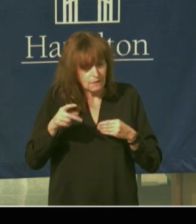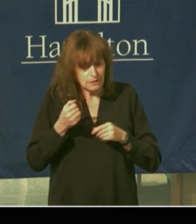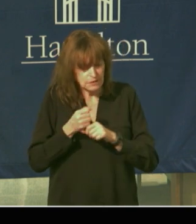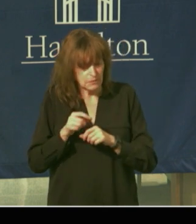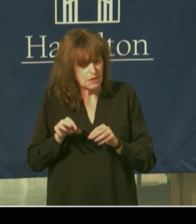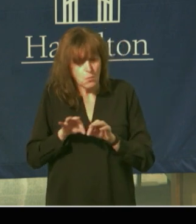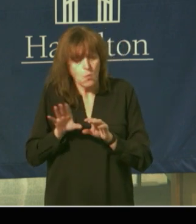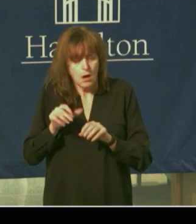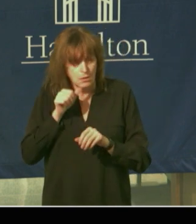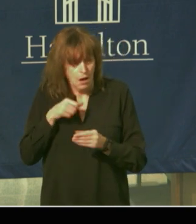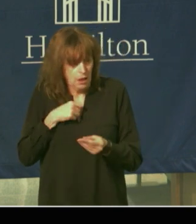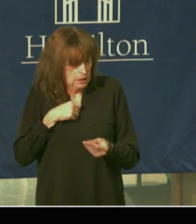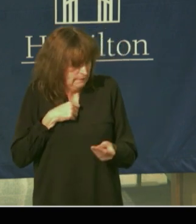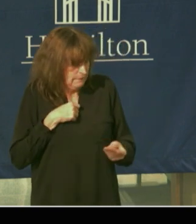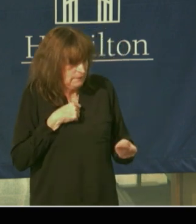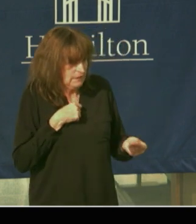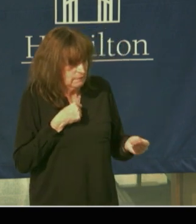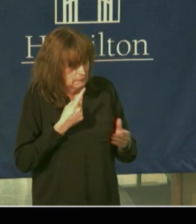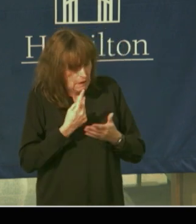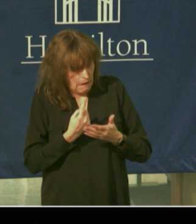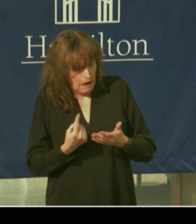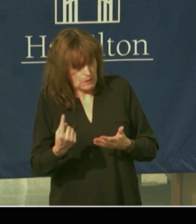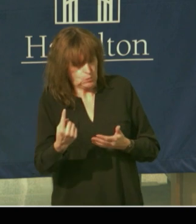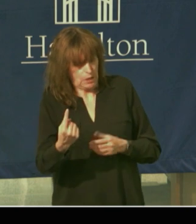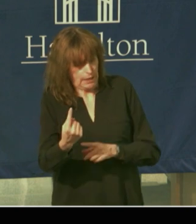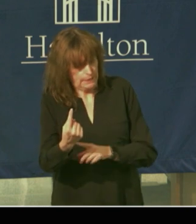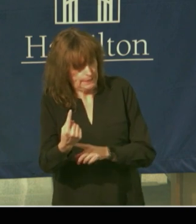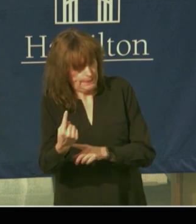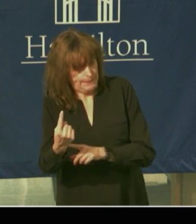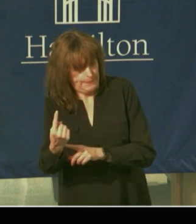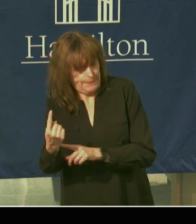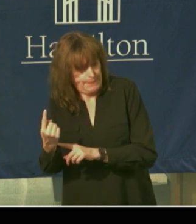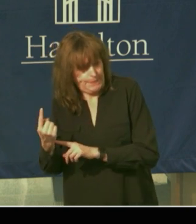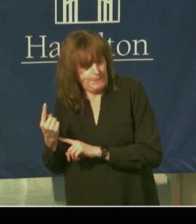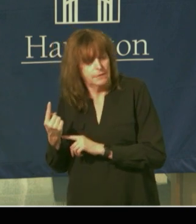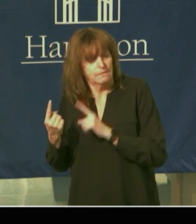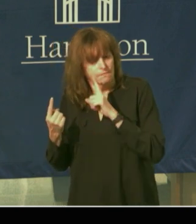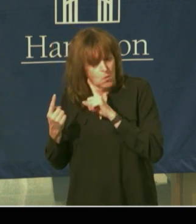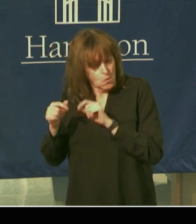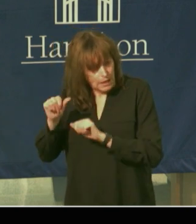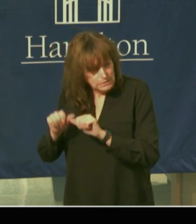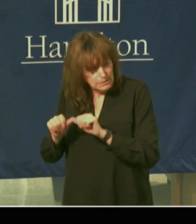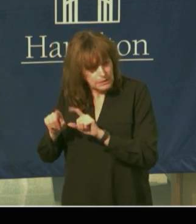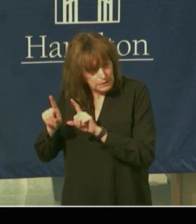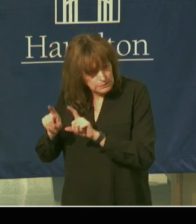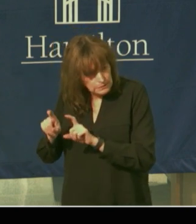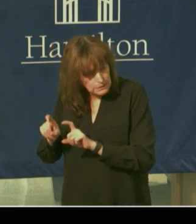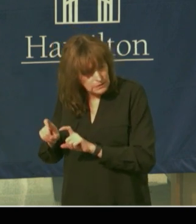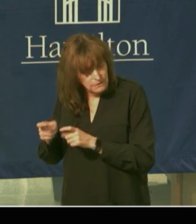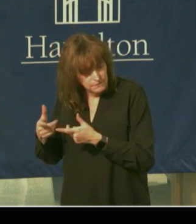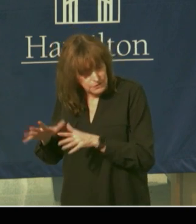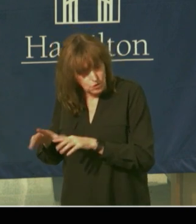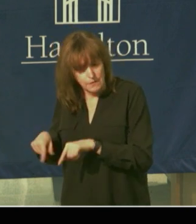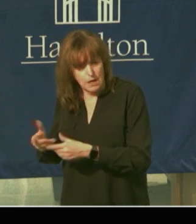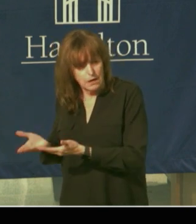assessment center, get them tested, get them back home to continue self-isolating. That helps us to determine, are they